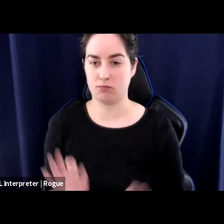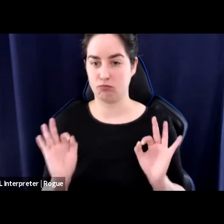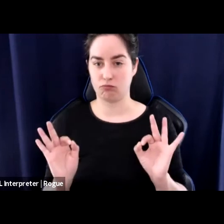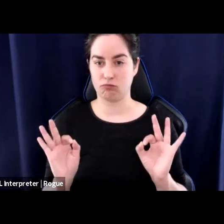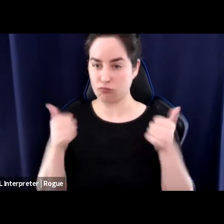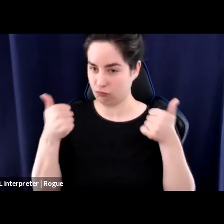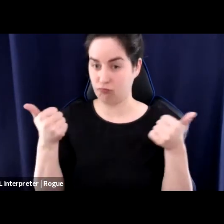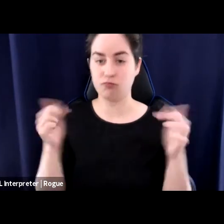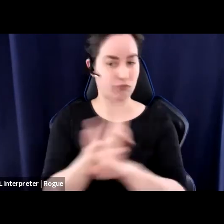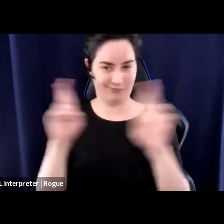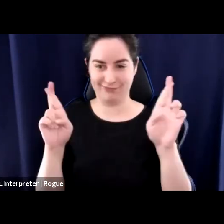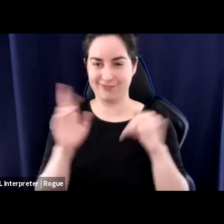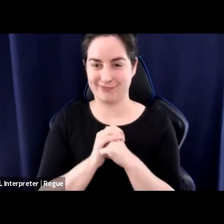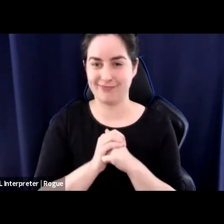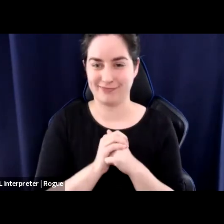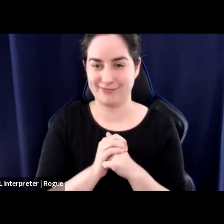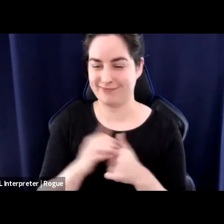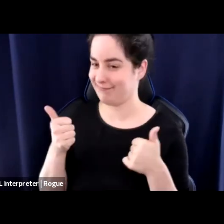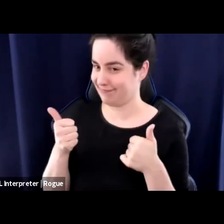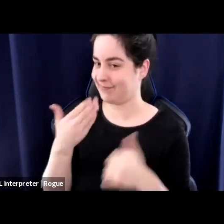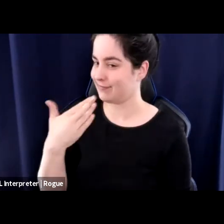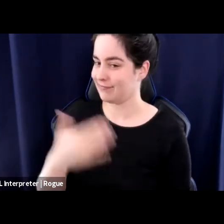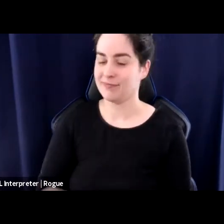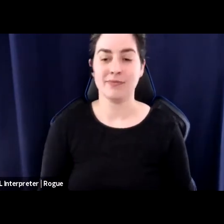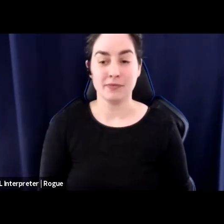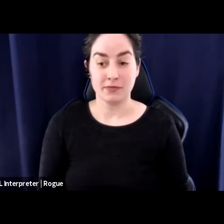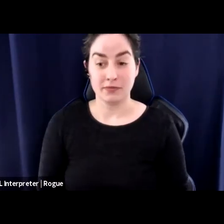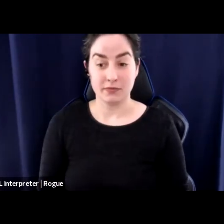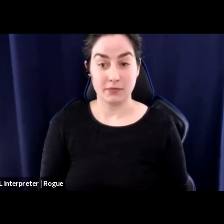Good to go, Rogue? Great, thank you.